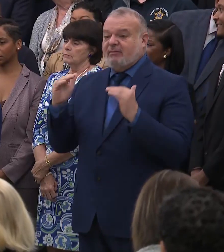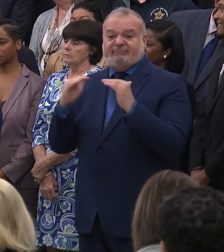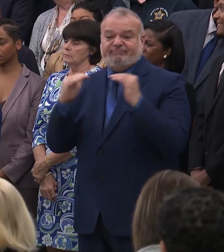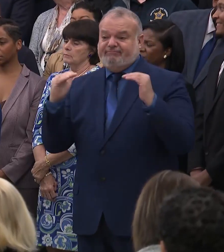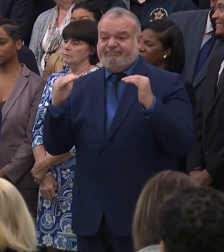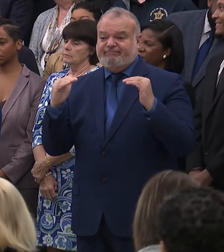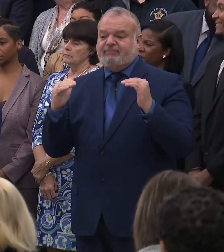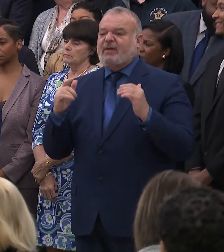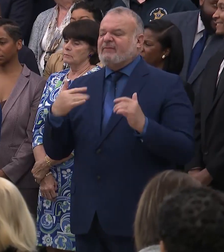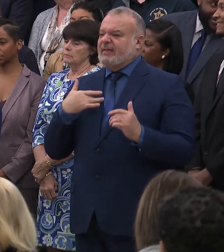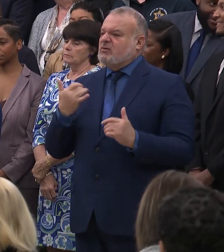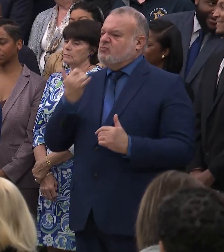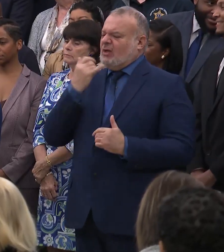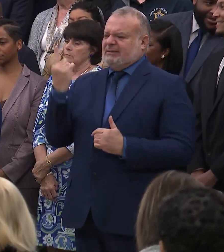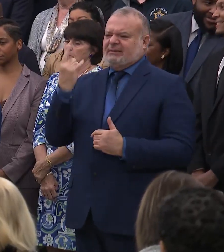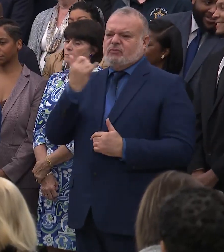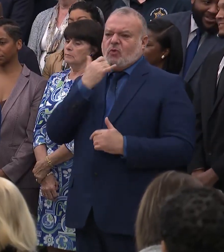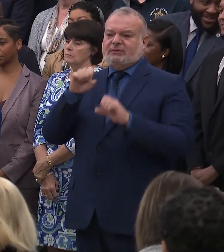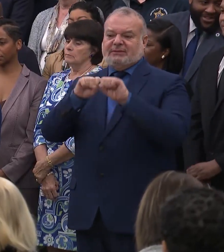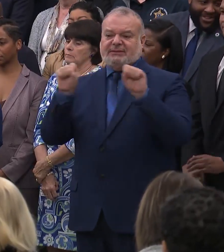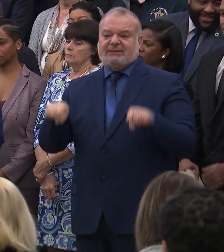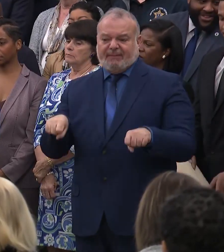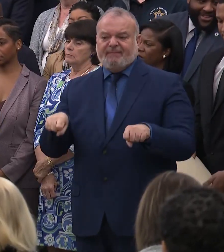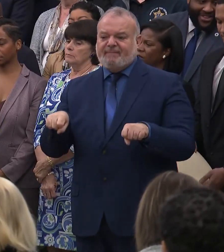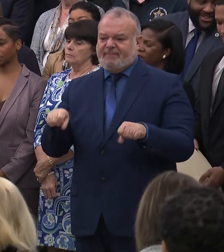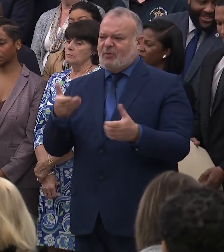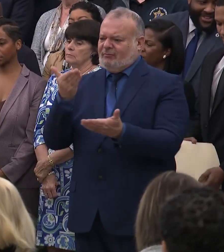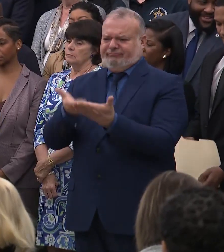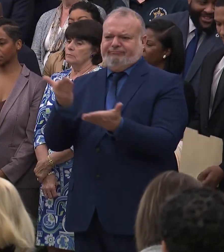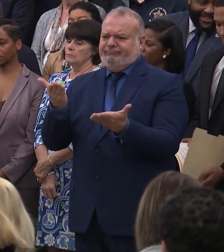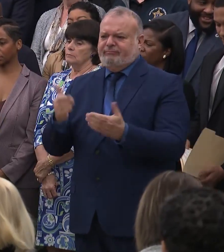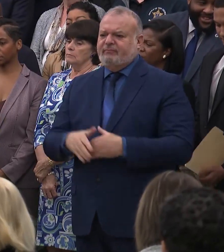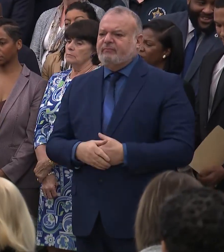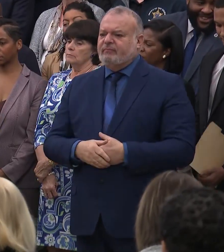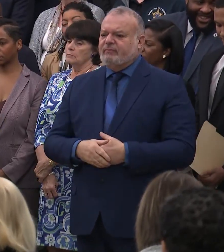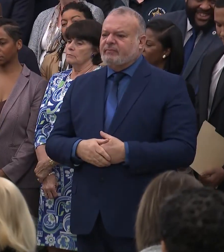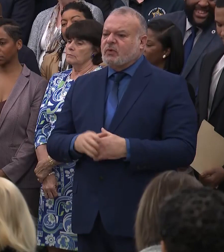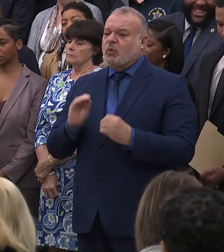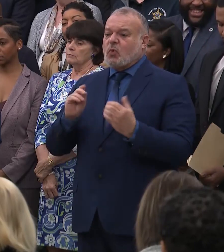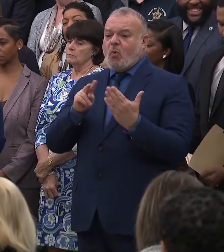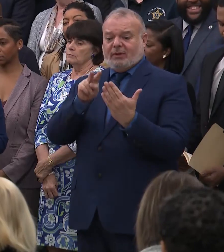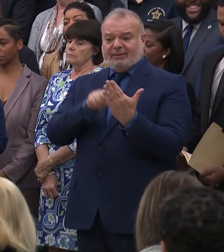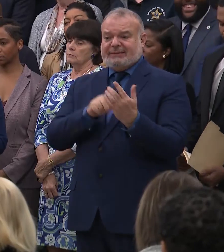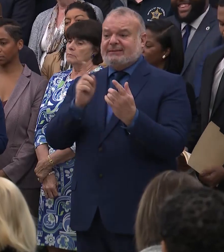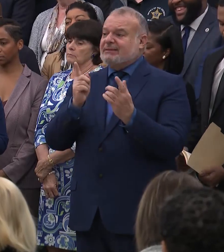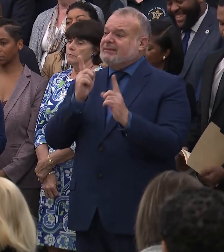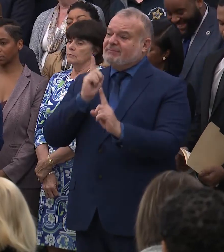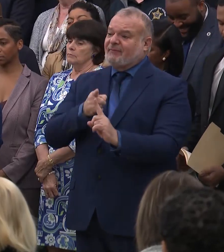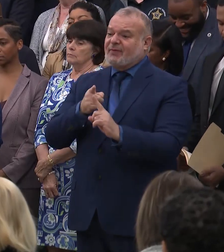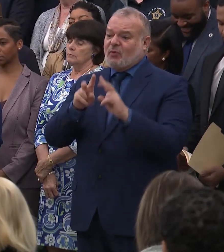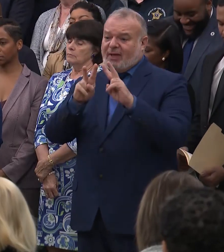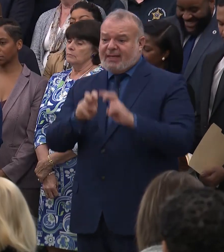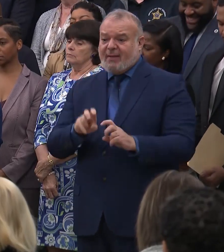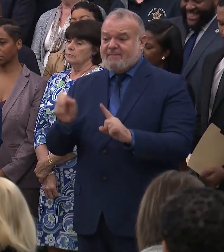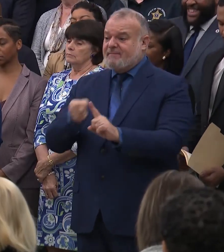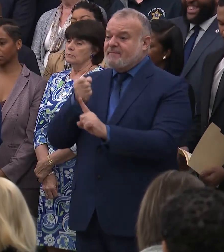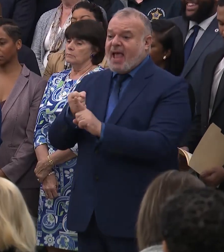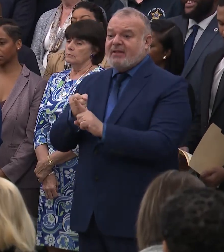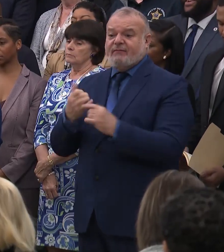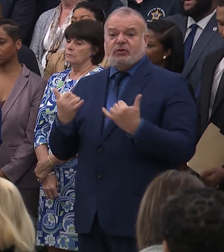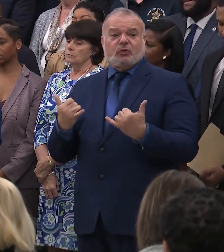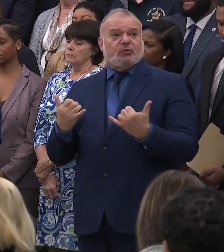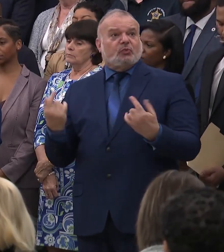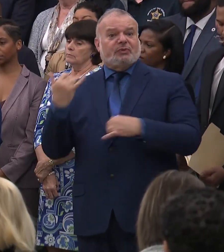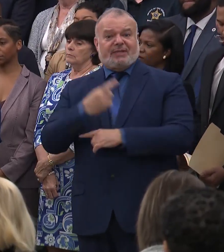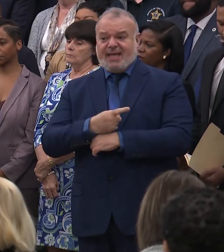address that. We don't have a specific analysis of those impacted by today's measure, but we can